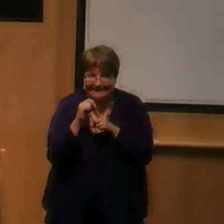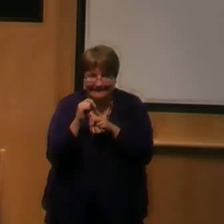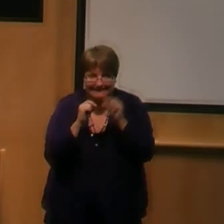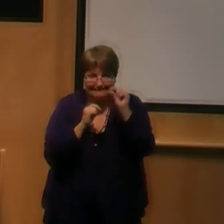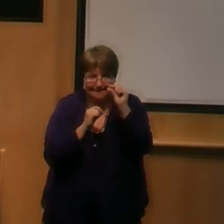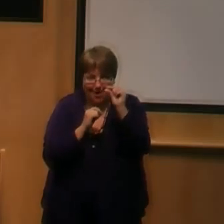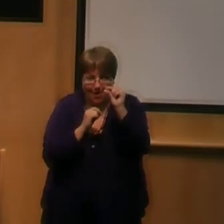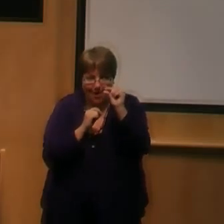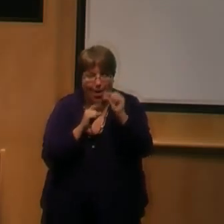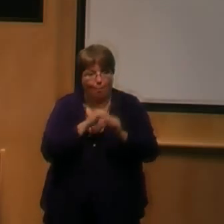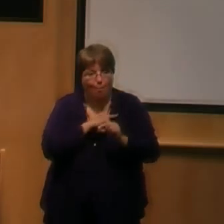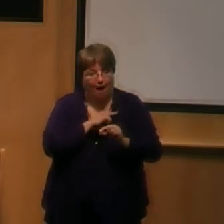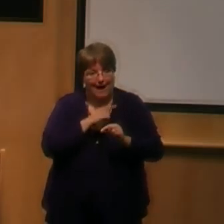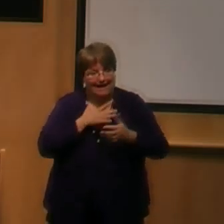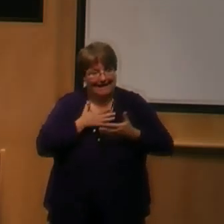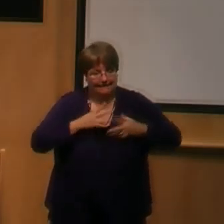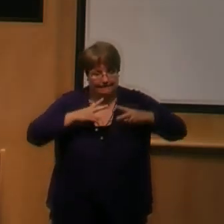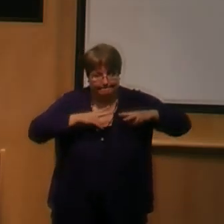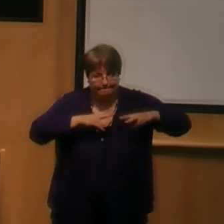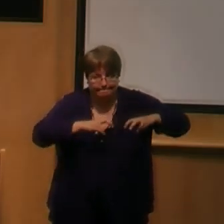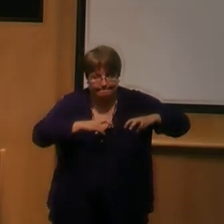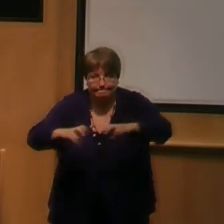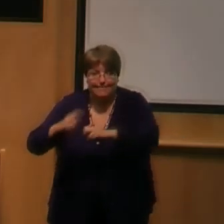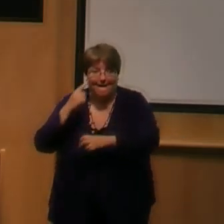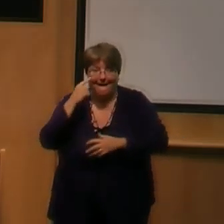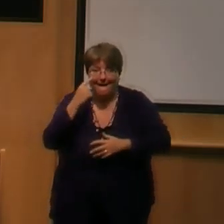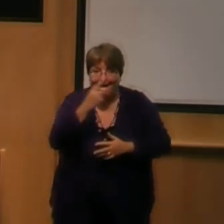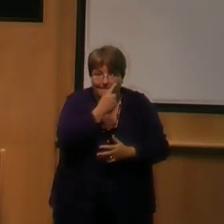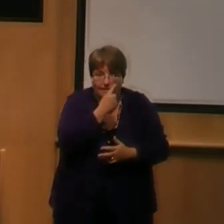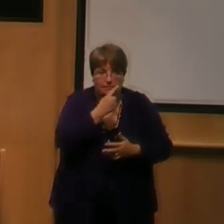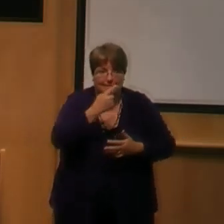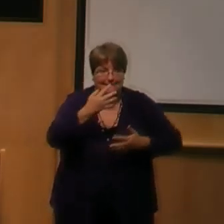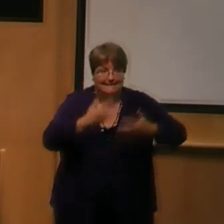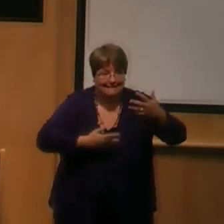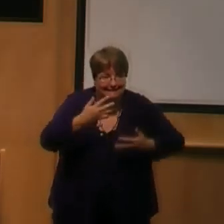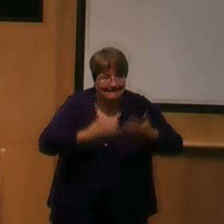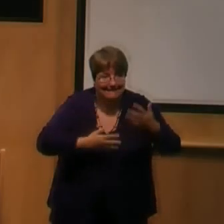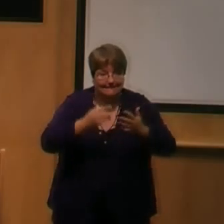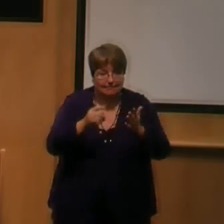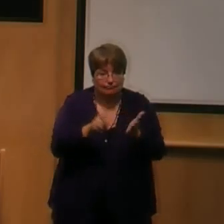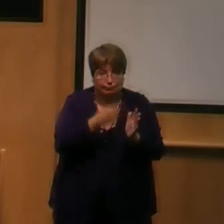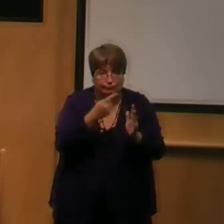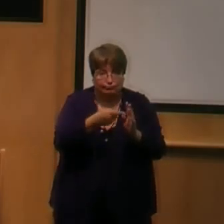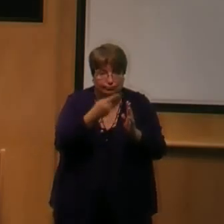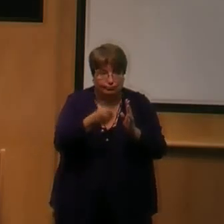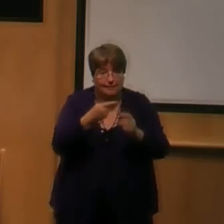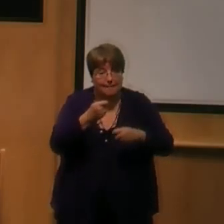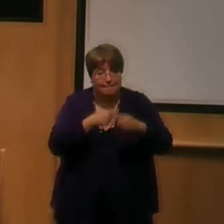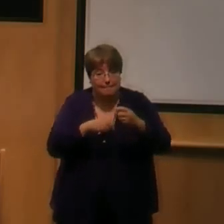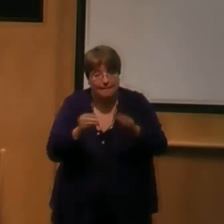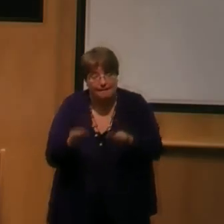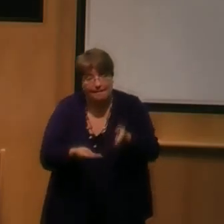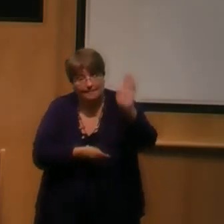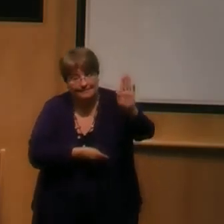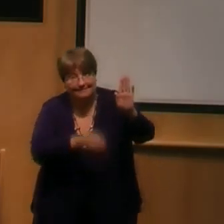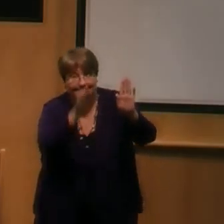not the political side, because we need to do further research and evidence and statistics for that. Then